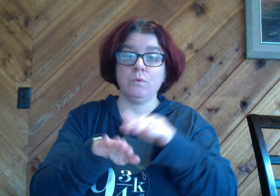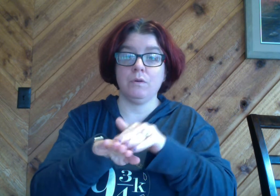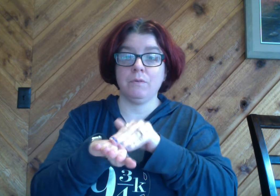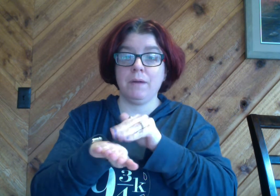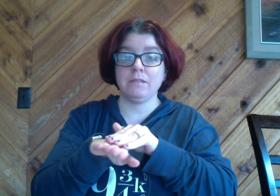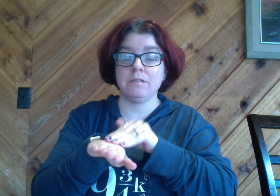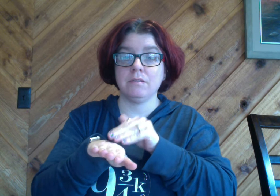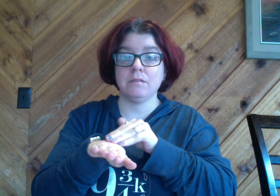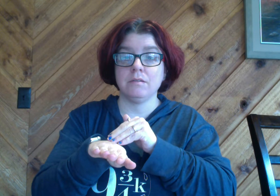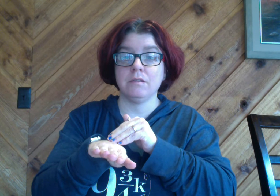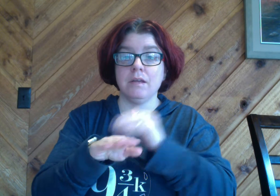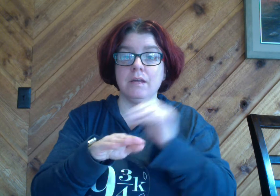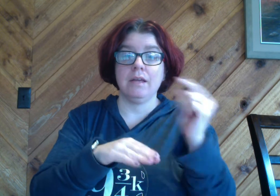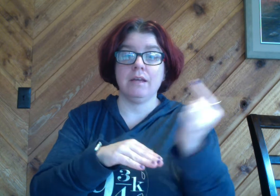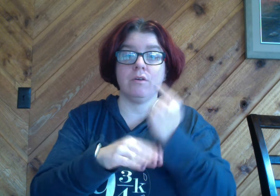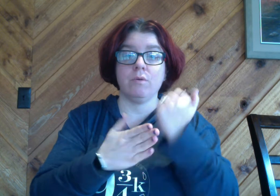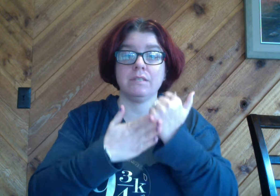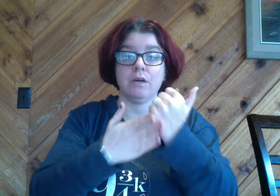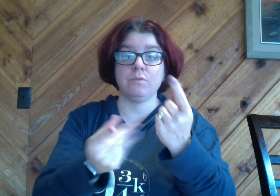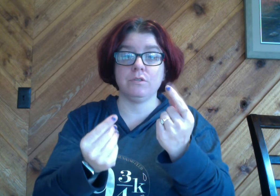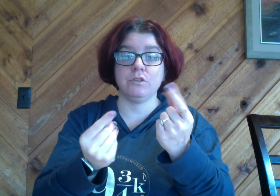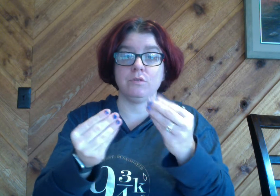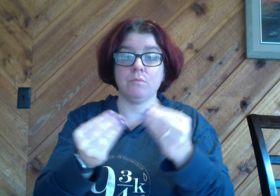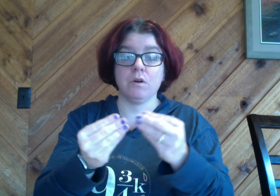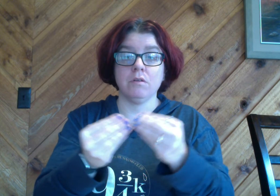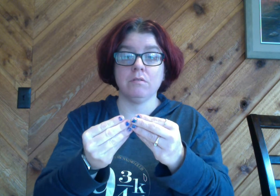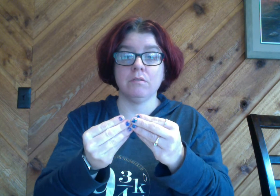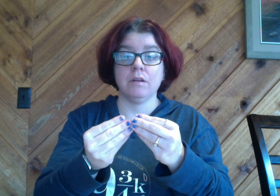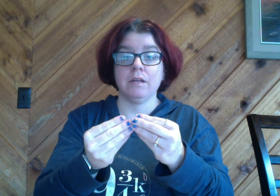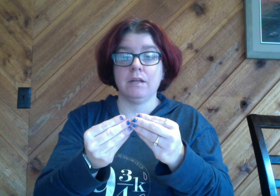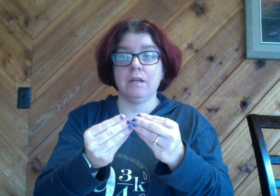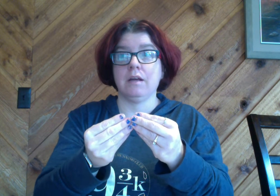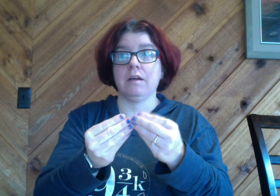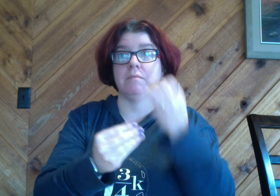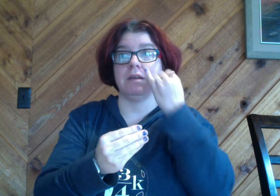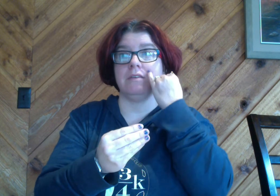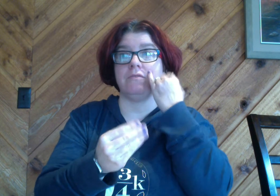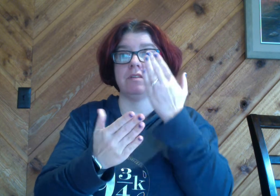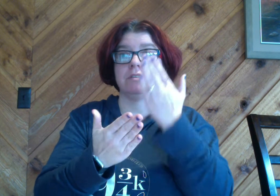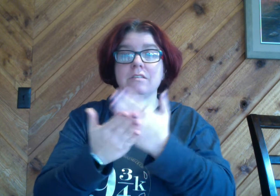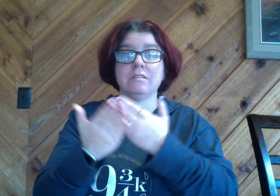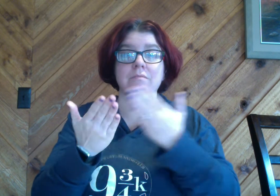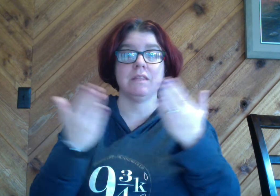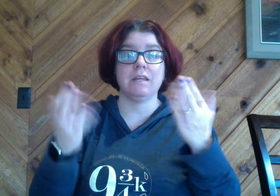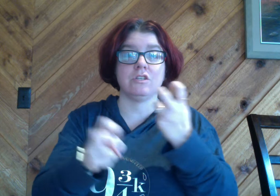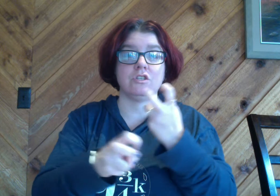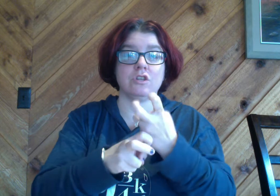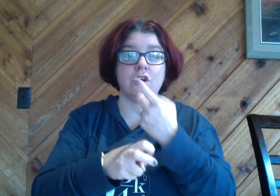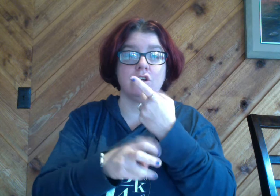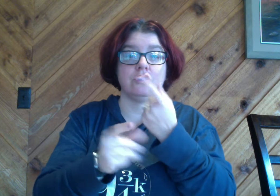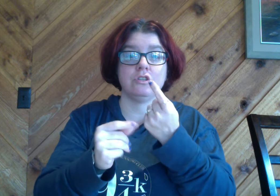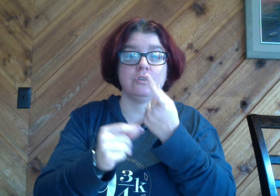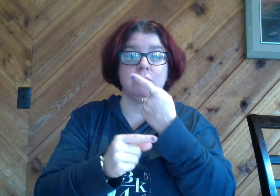your pets. It always helps to do more. If it's something that is just hard to do